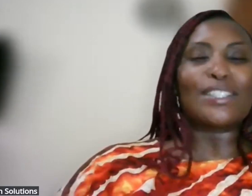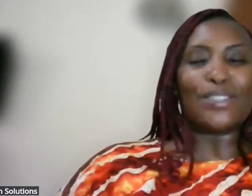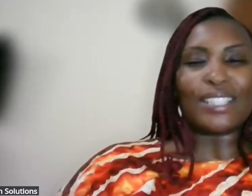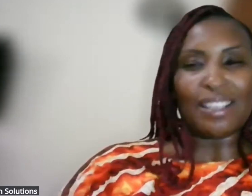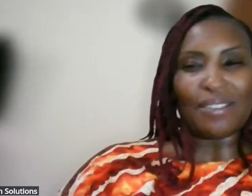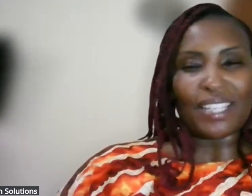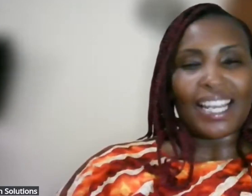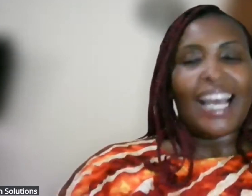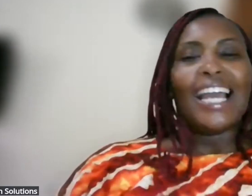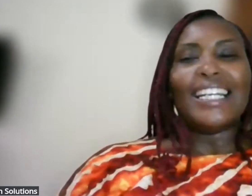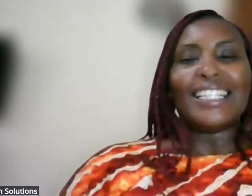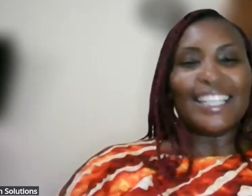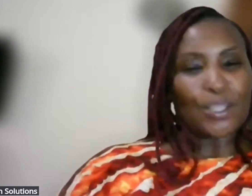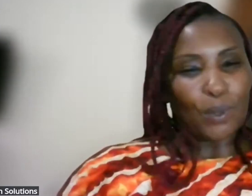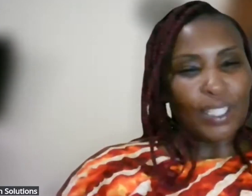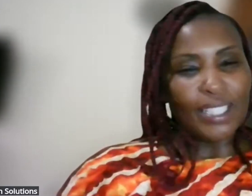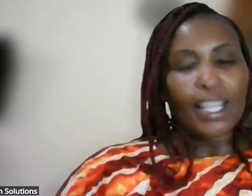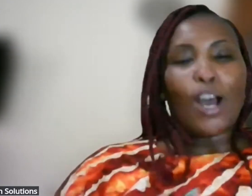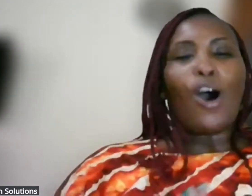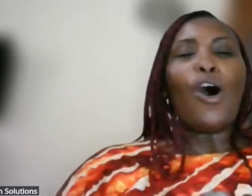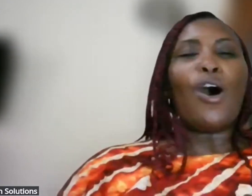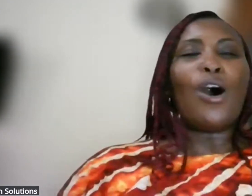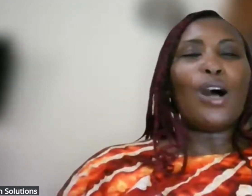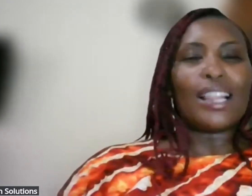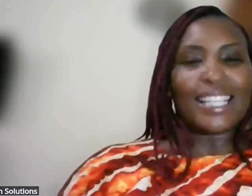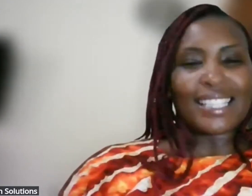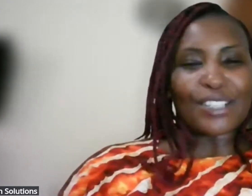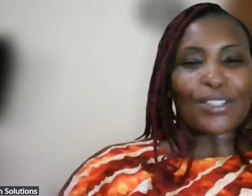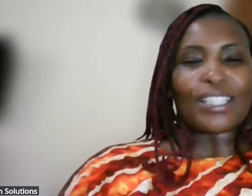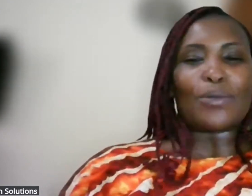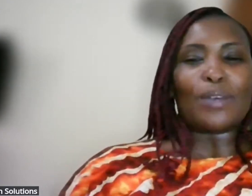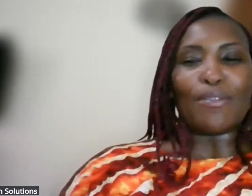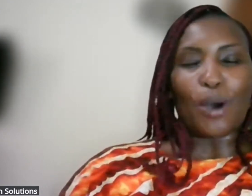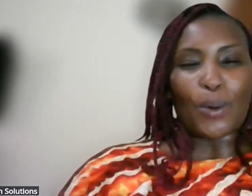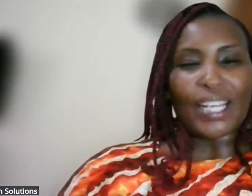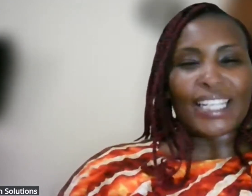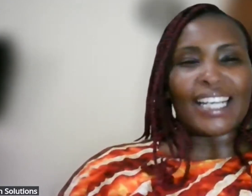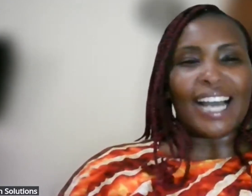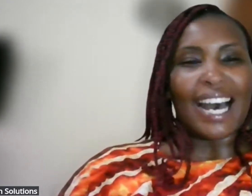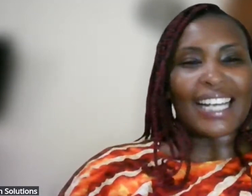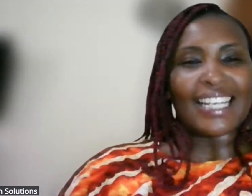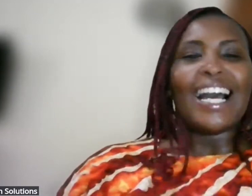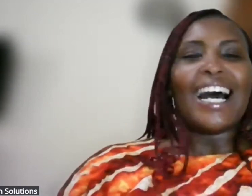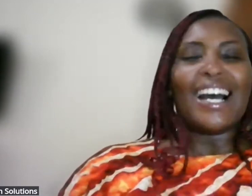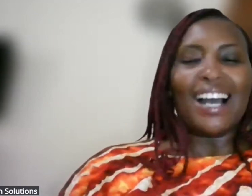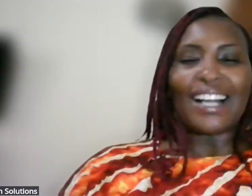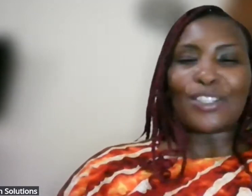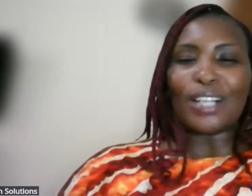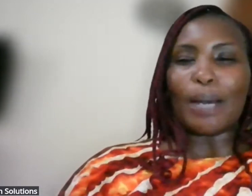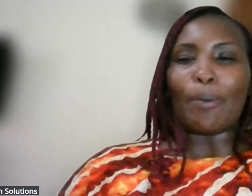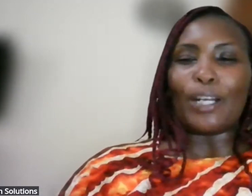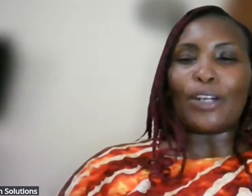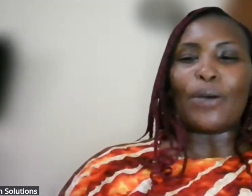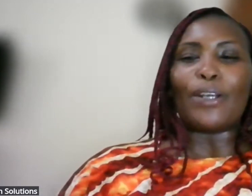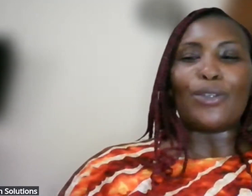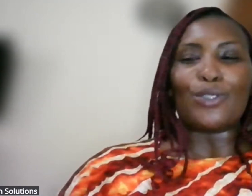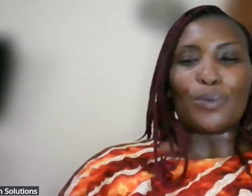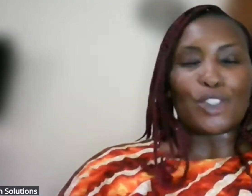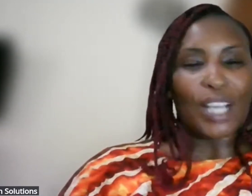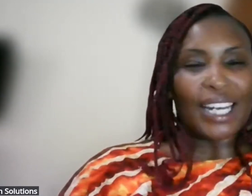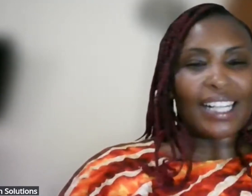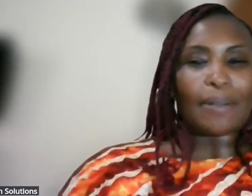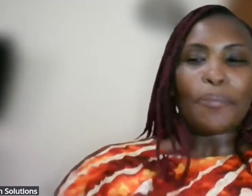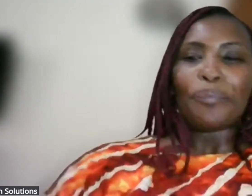on season 7. And guess what? All the sessions that we have already had are actually uploaded on our